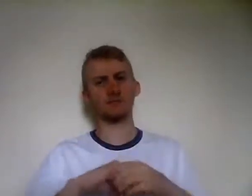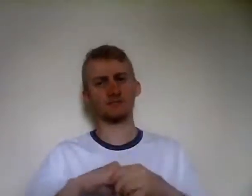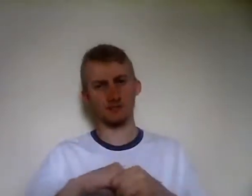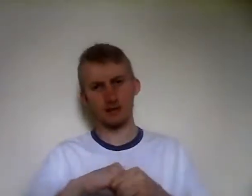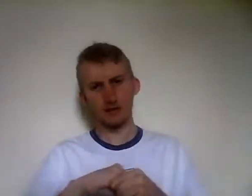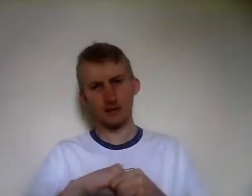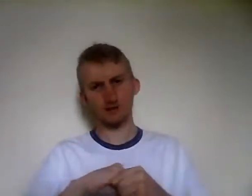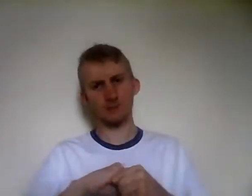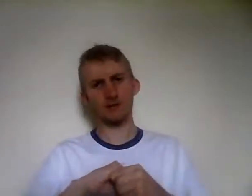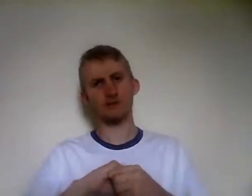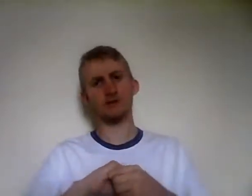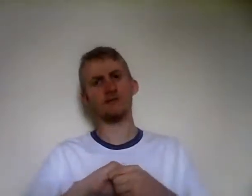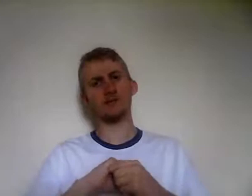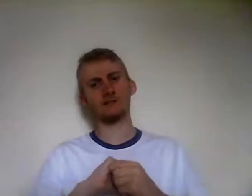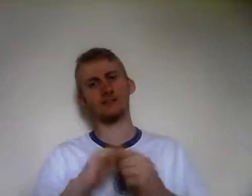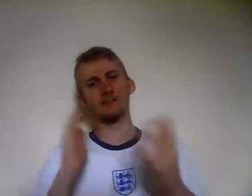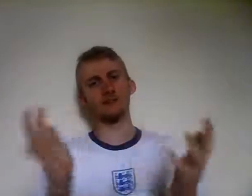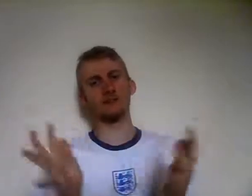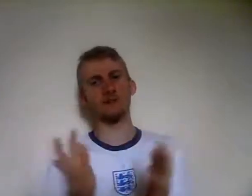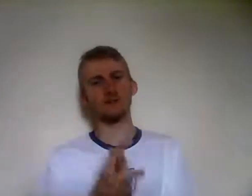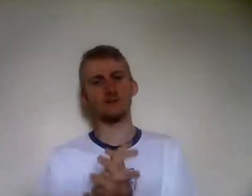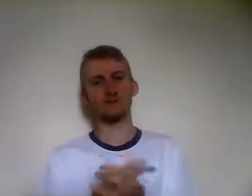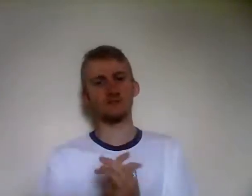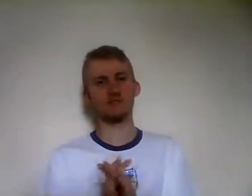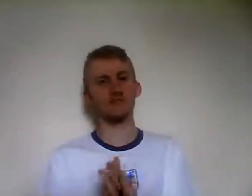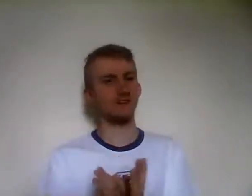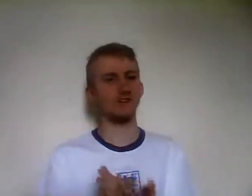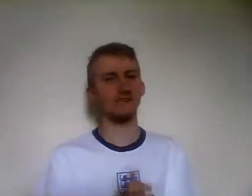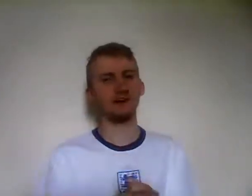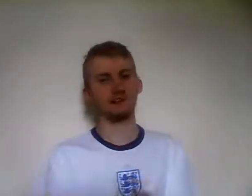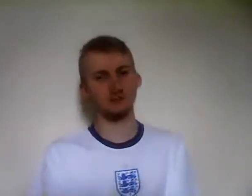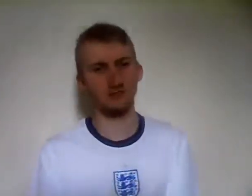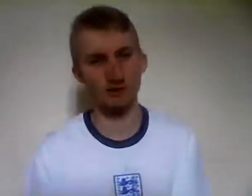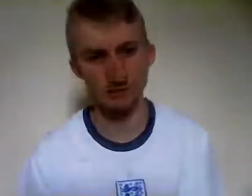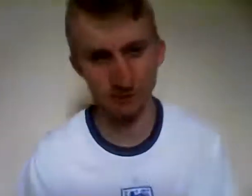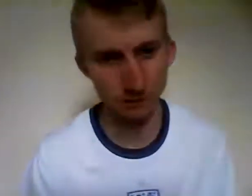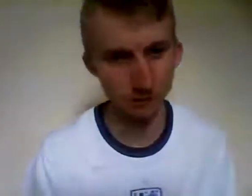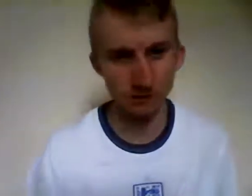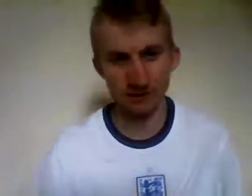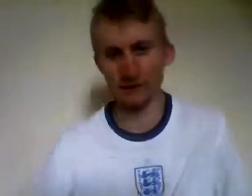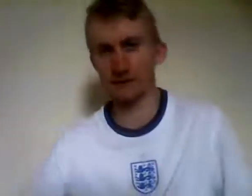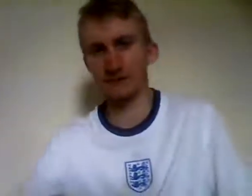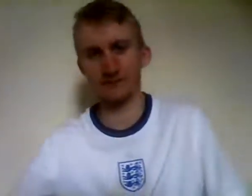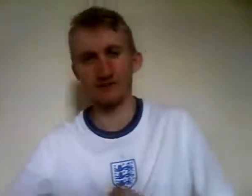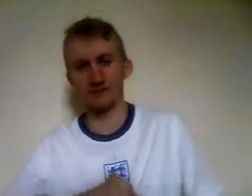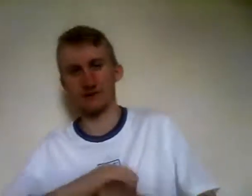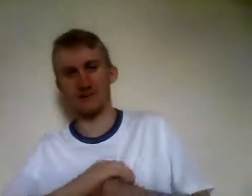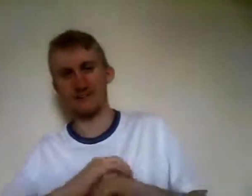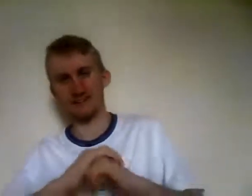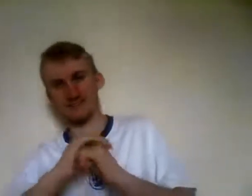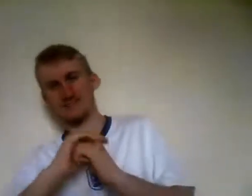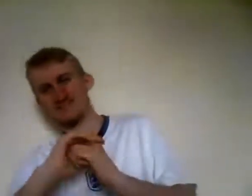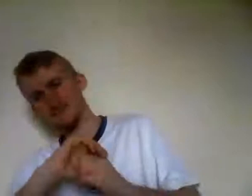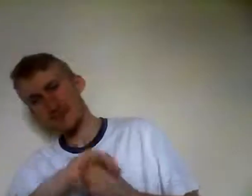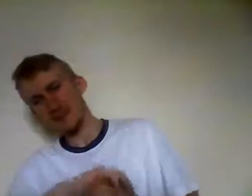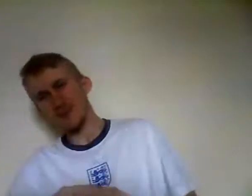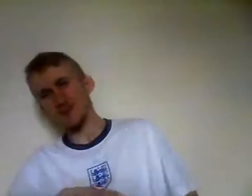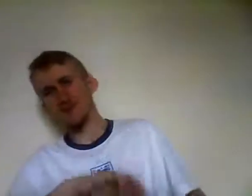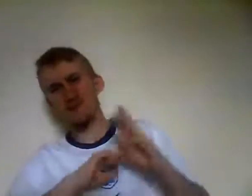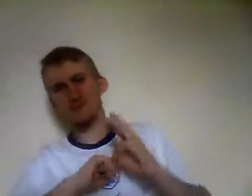suspension after being found guilty of violent conduct. That doesn't surprise me at all. I know how violent a player he actually is. All 3